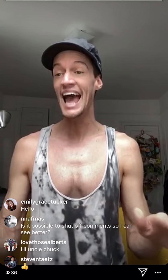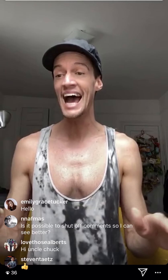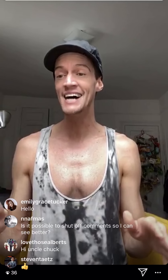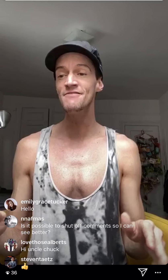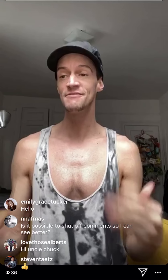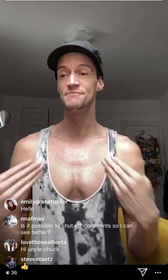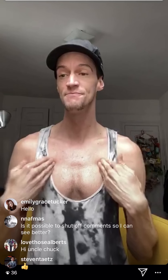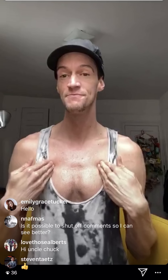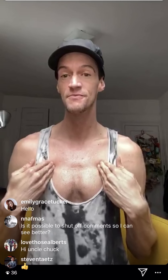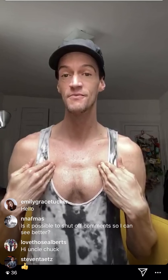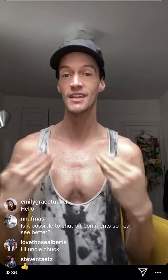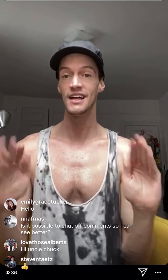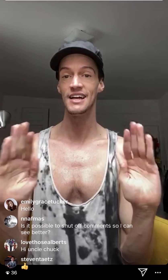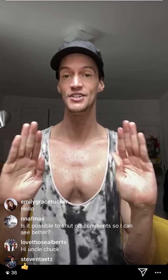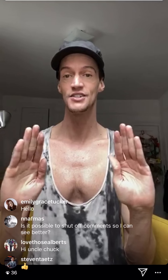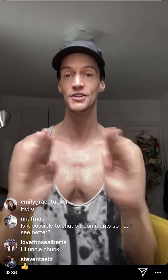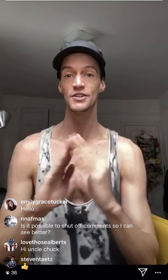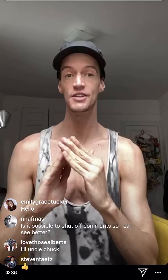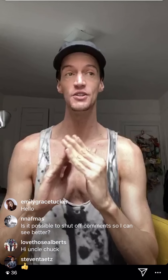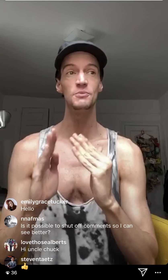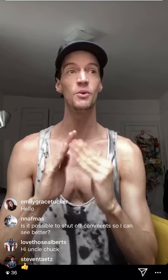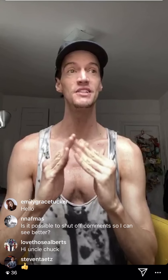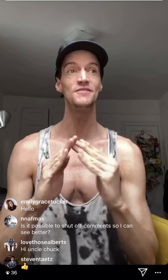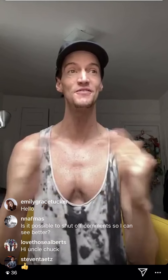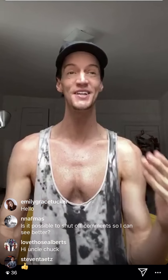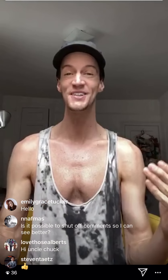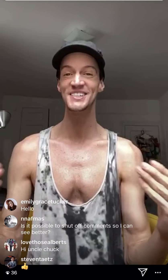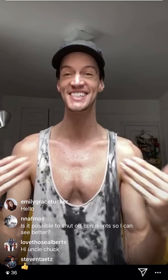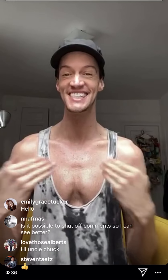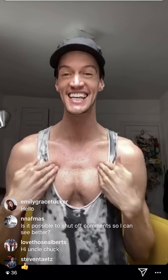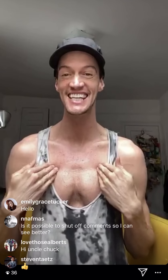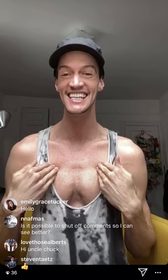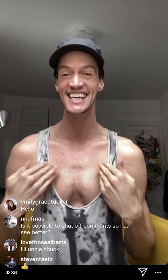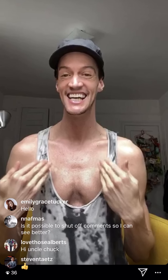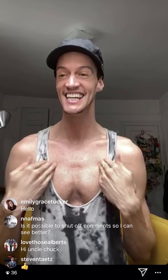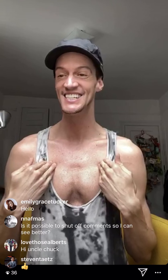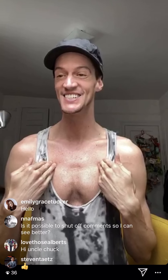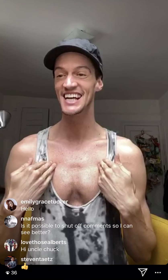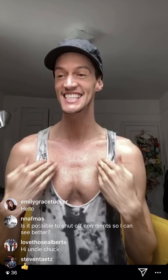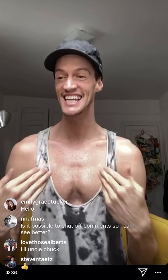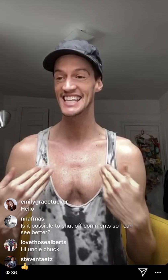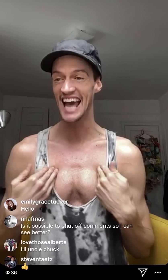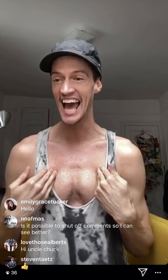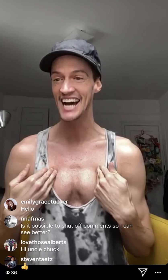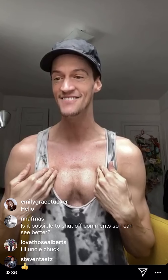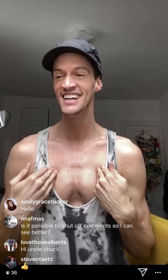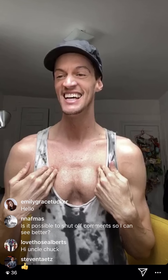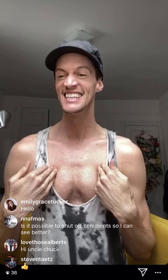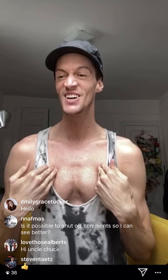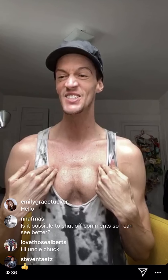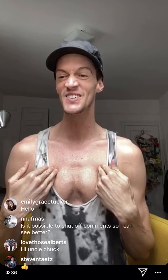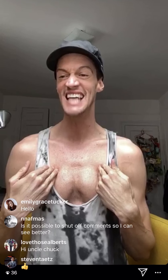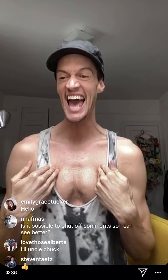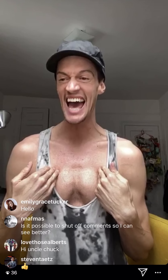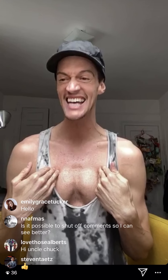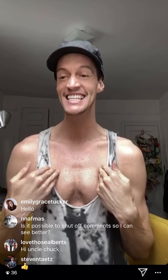Have, just the 2 points of your fingers, just hitting your chest. To have. This also is has,